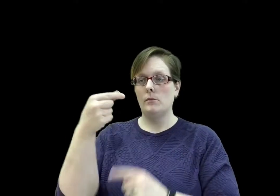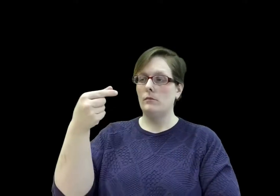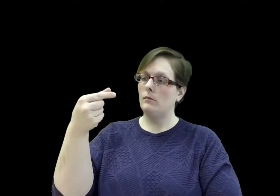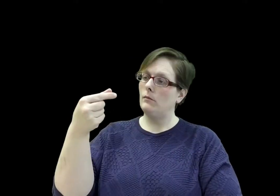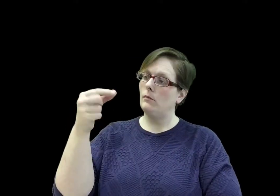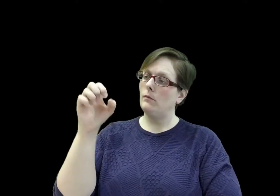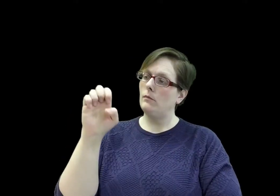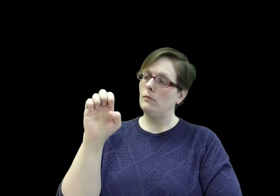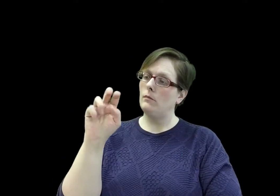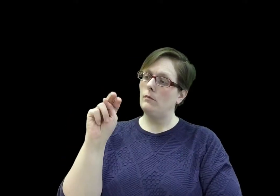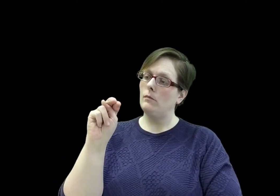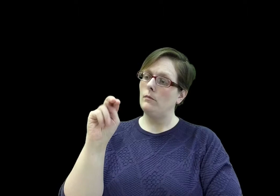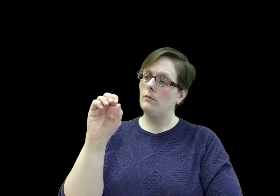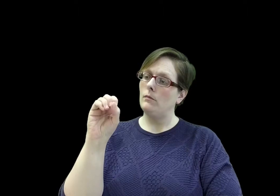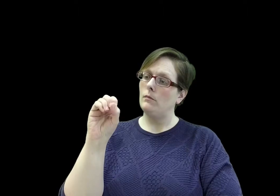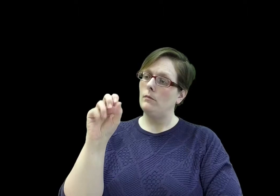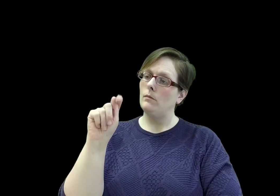The word genotype